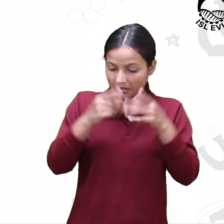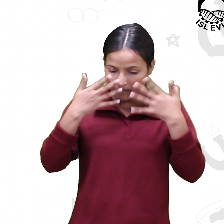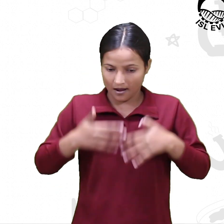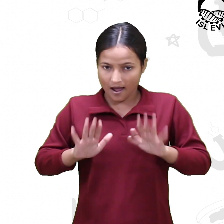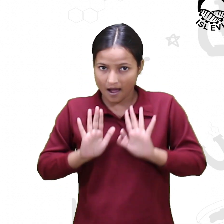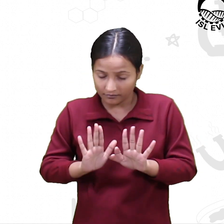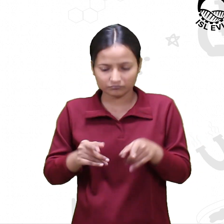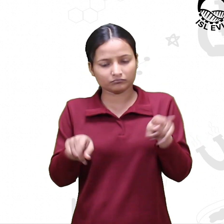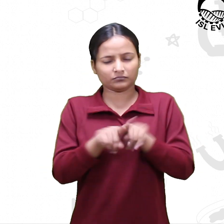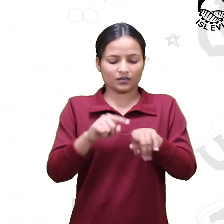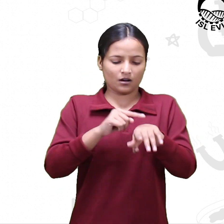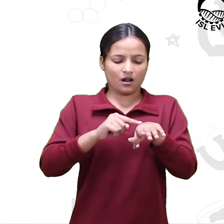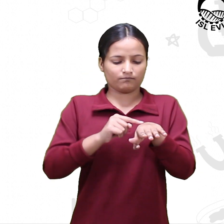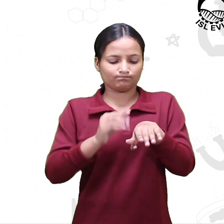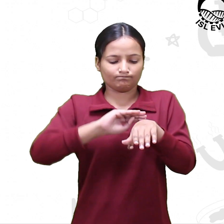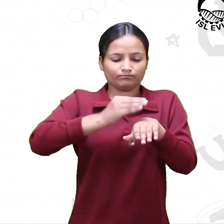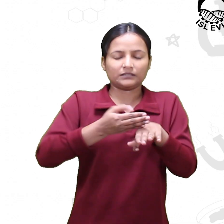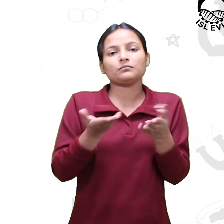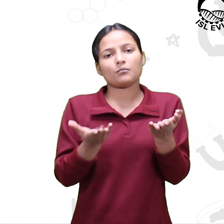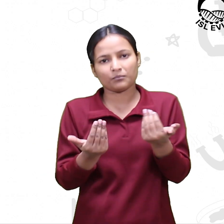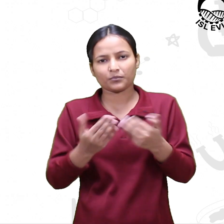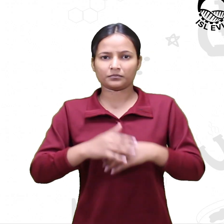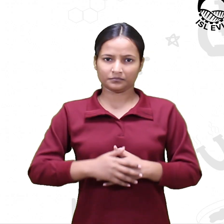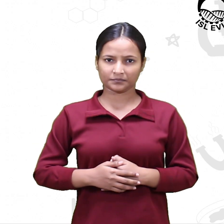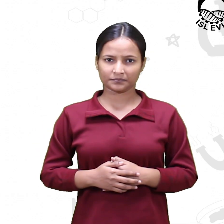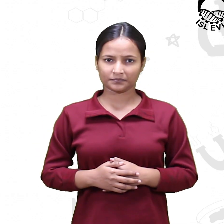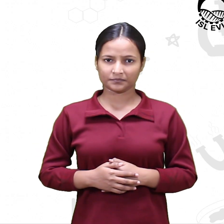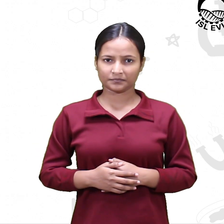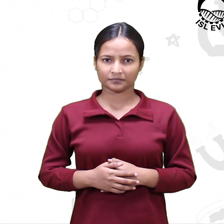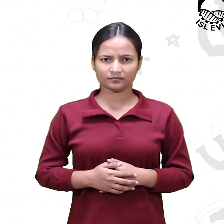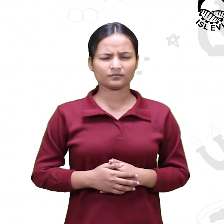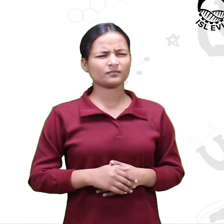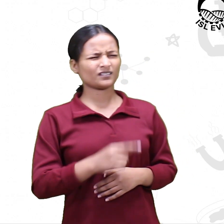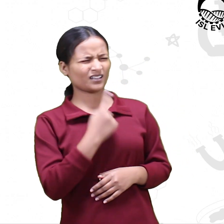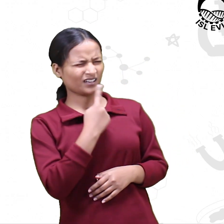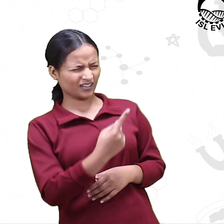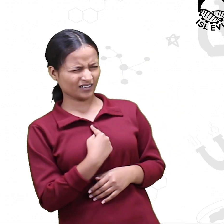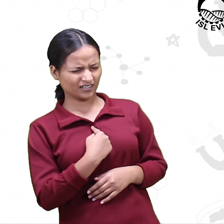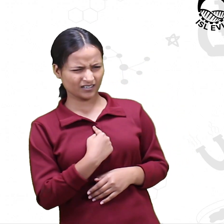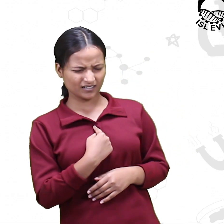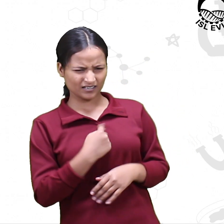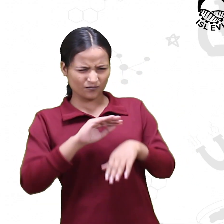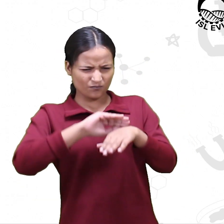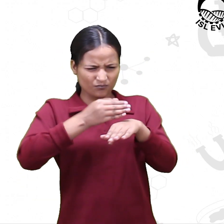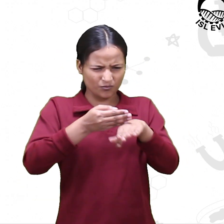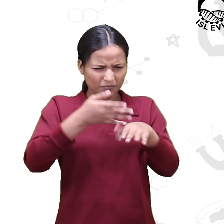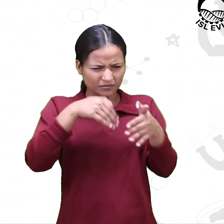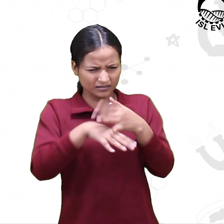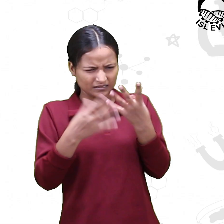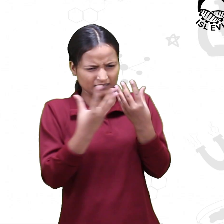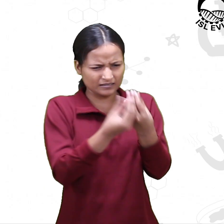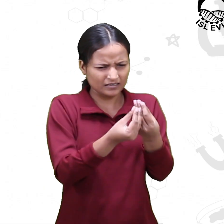skin or on the mucous membranes, like inside the mouth. Formed from a cluster of pigment